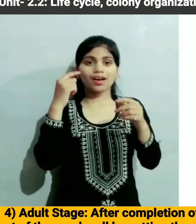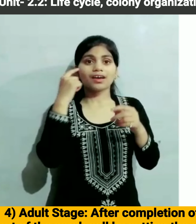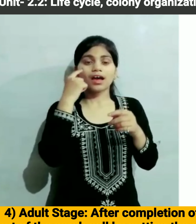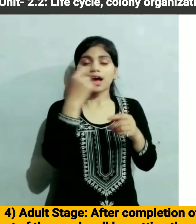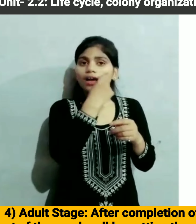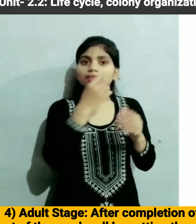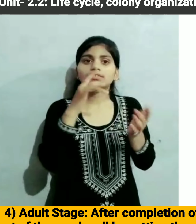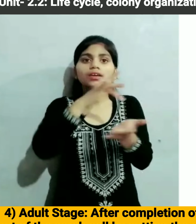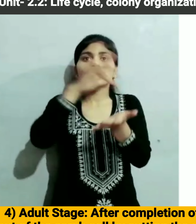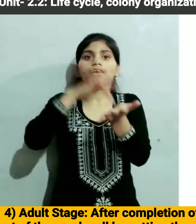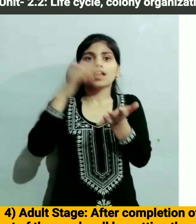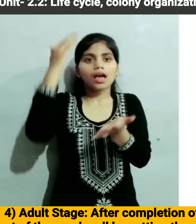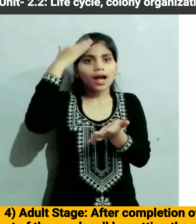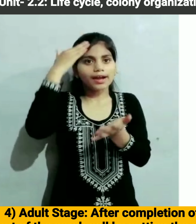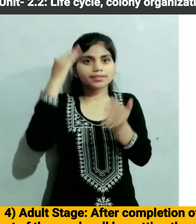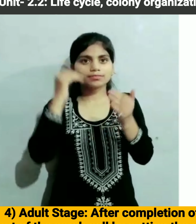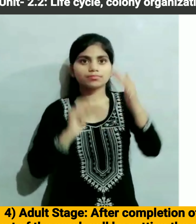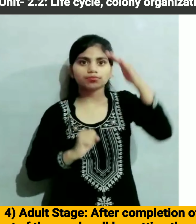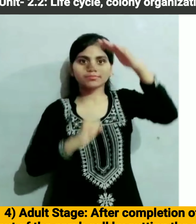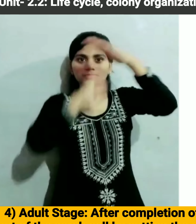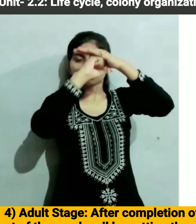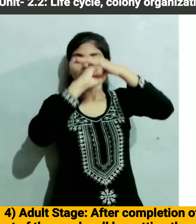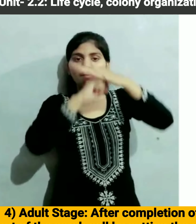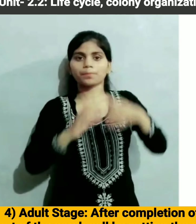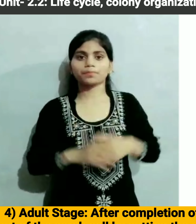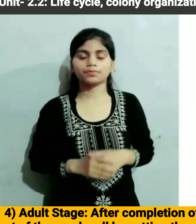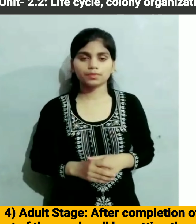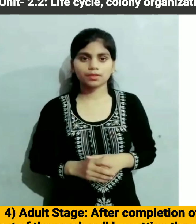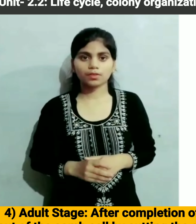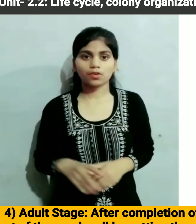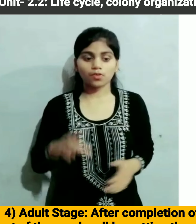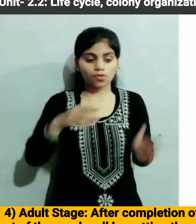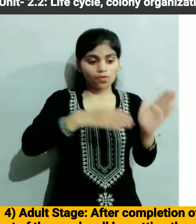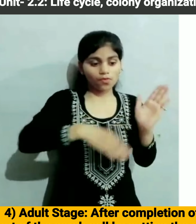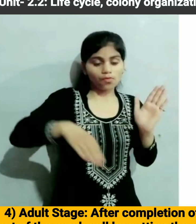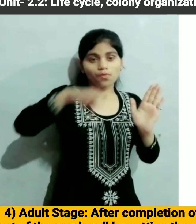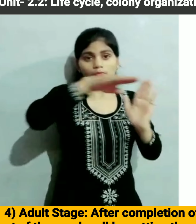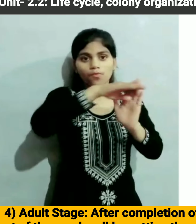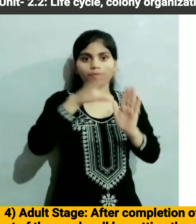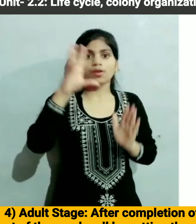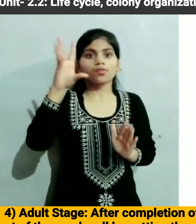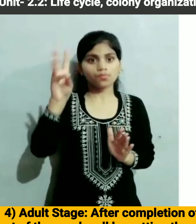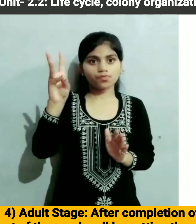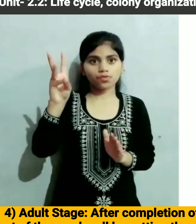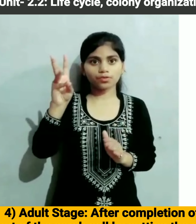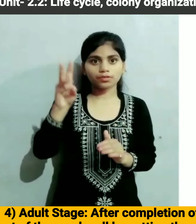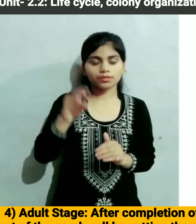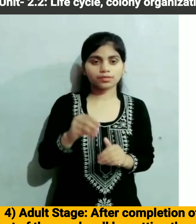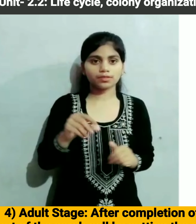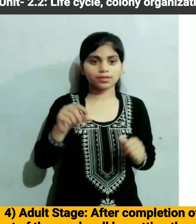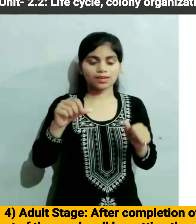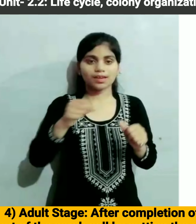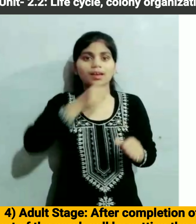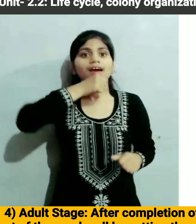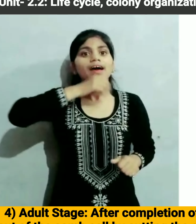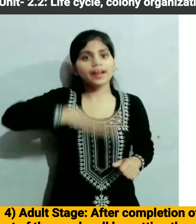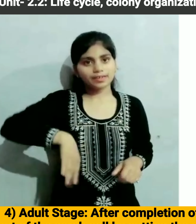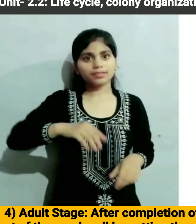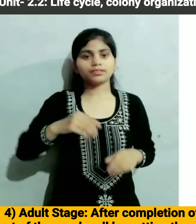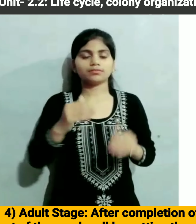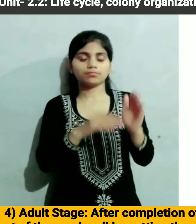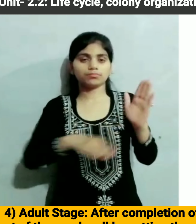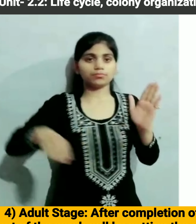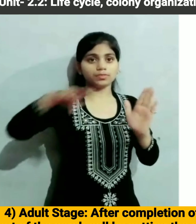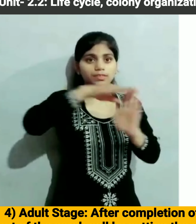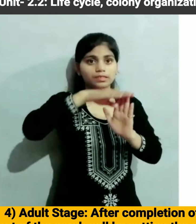Fourth stage, adult stage. After completion of pupal stage, it turns